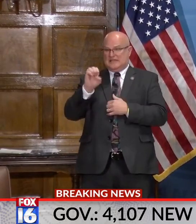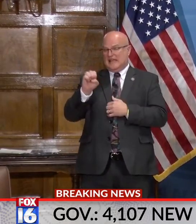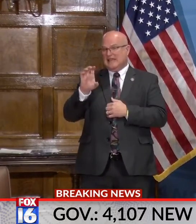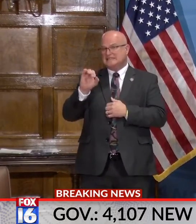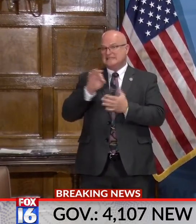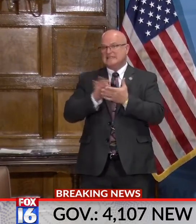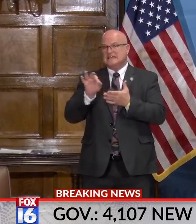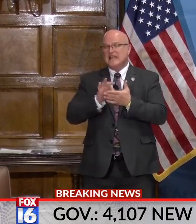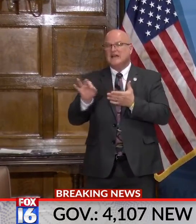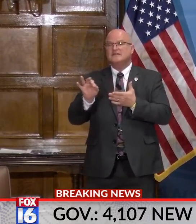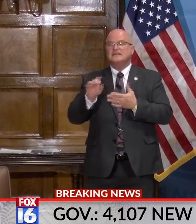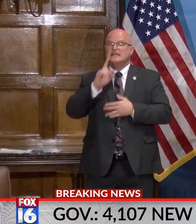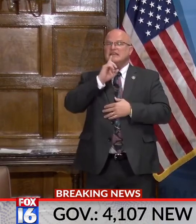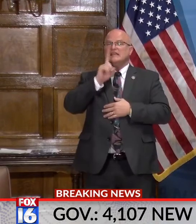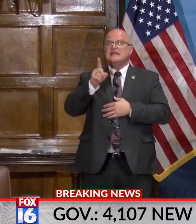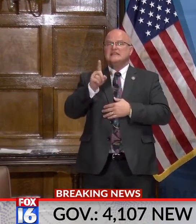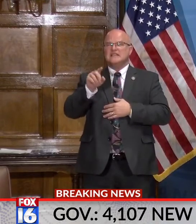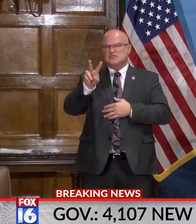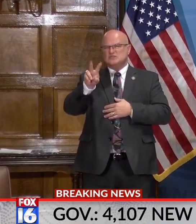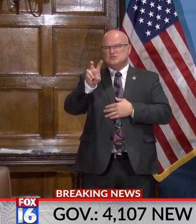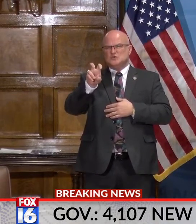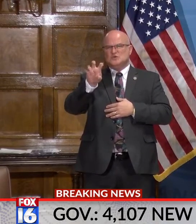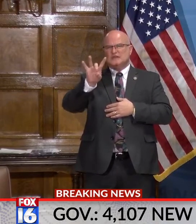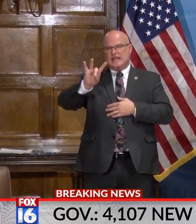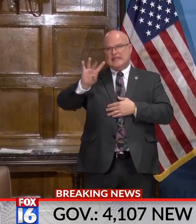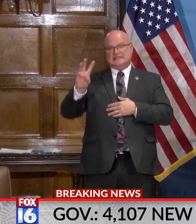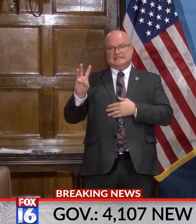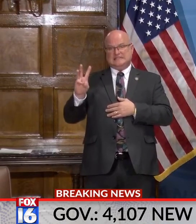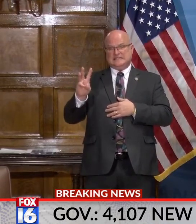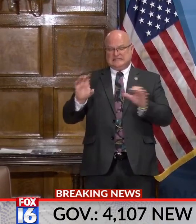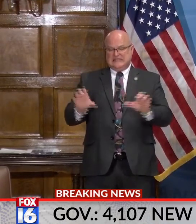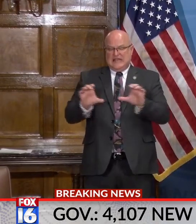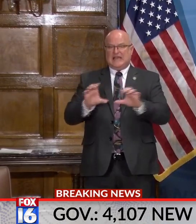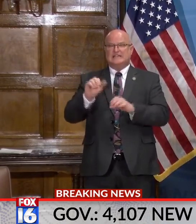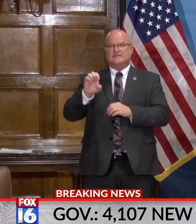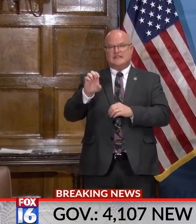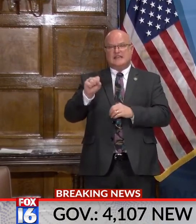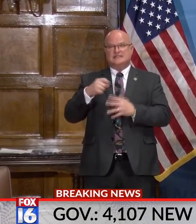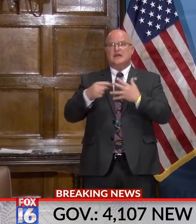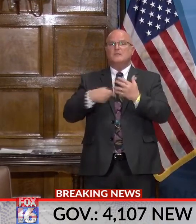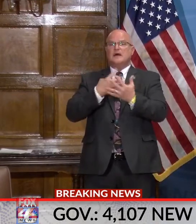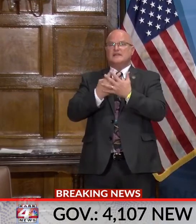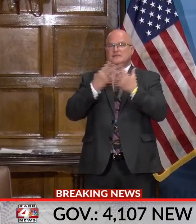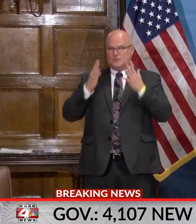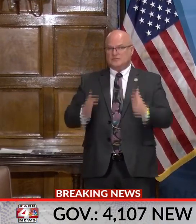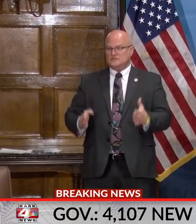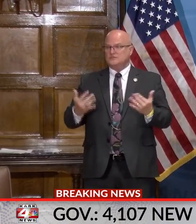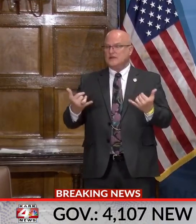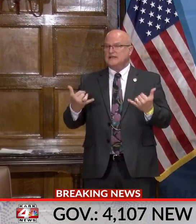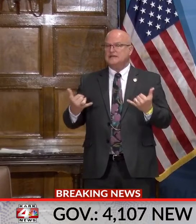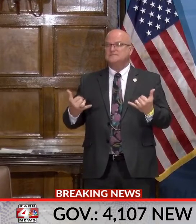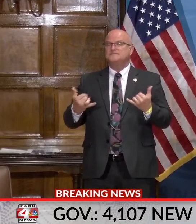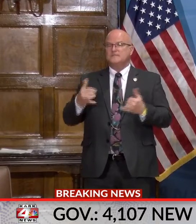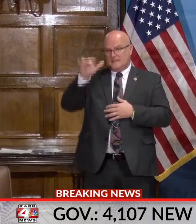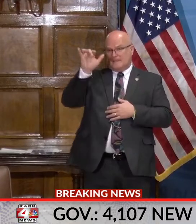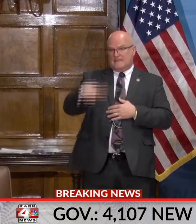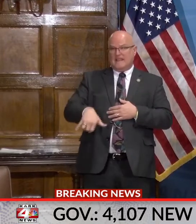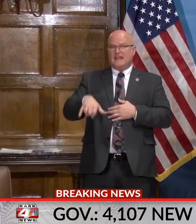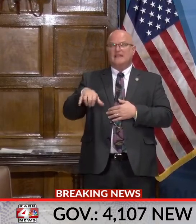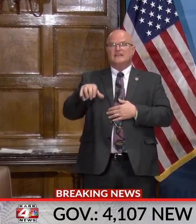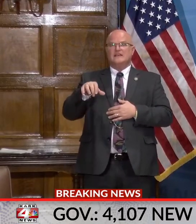of Corrections is at 286 active cases among our inmate population. Of those, 4